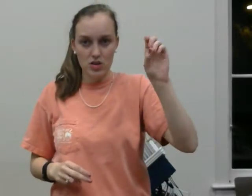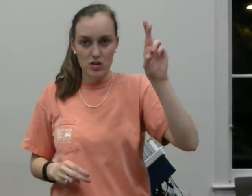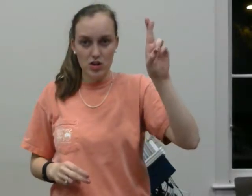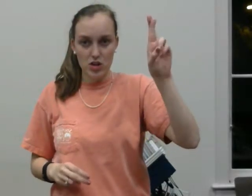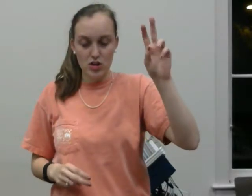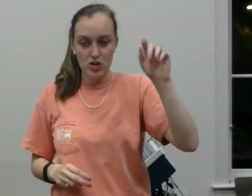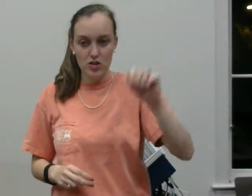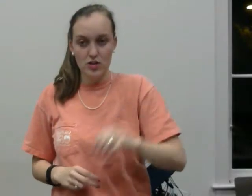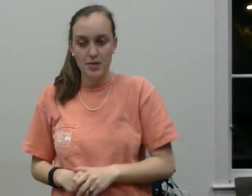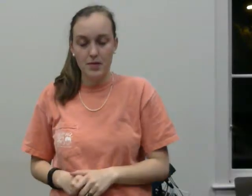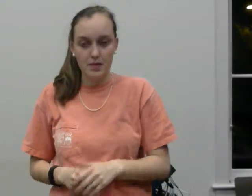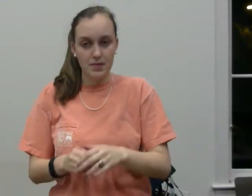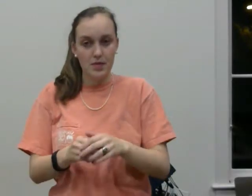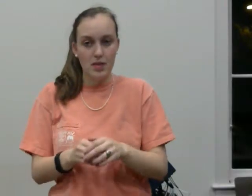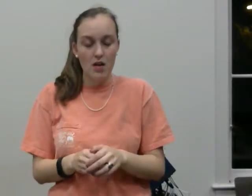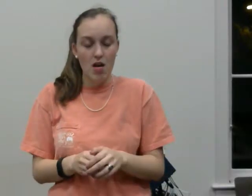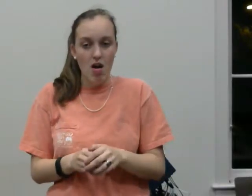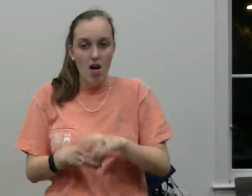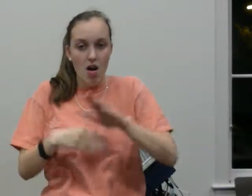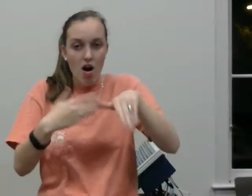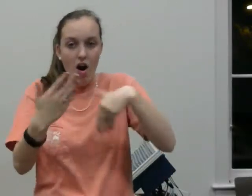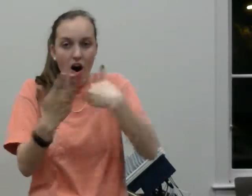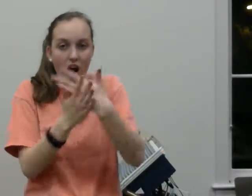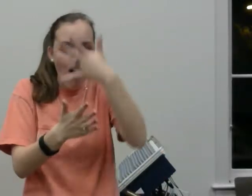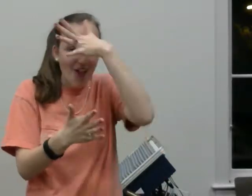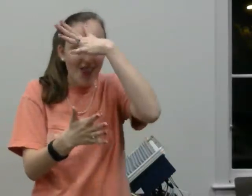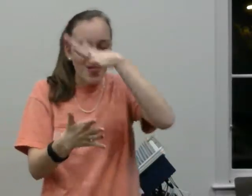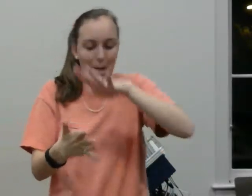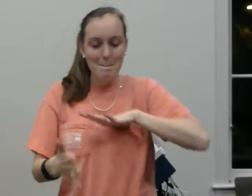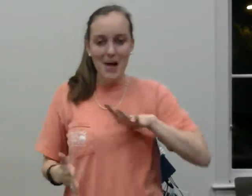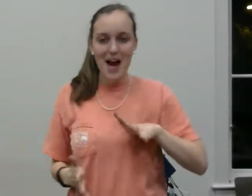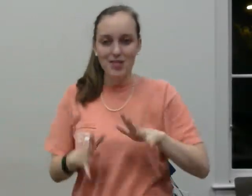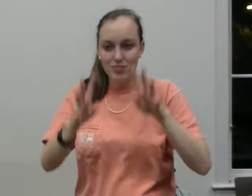Every great bull of the tribe was there to get his crack at the champion.